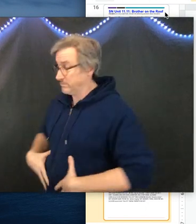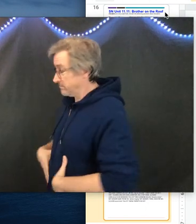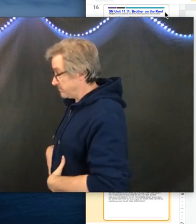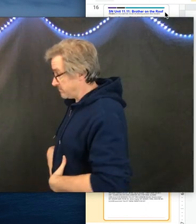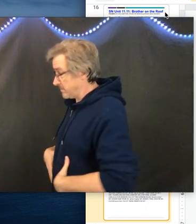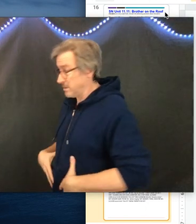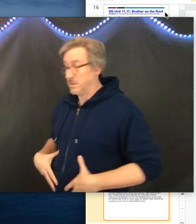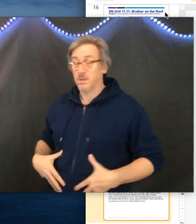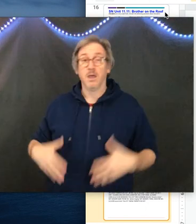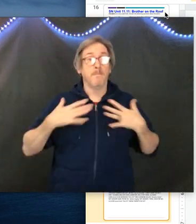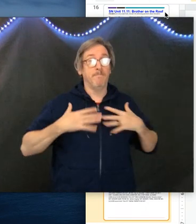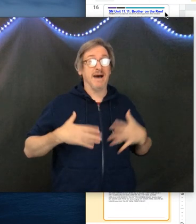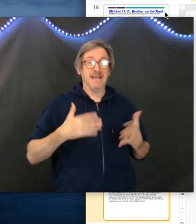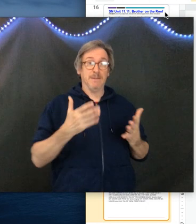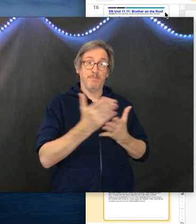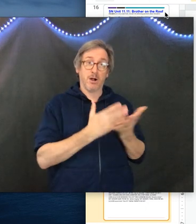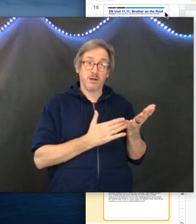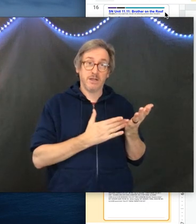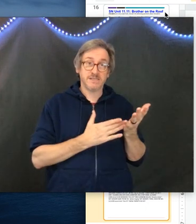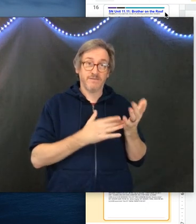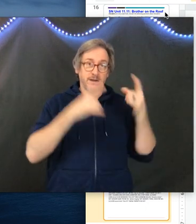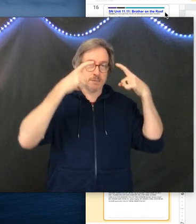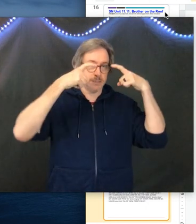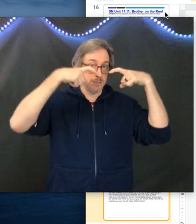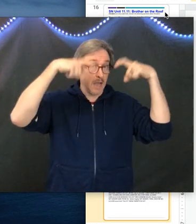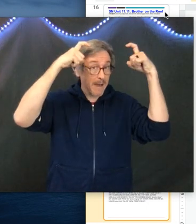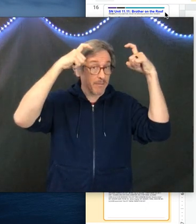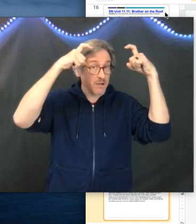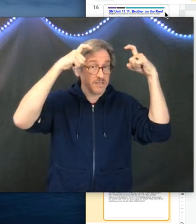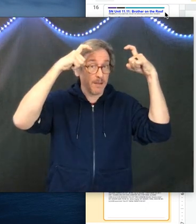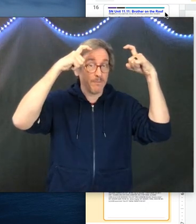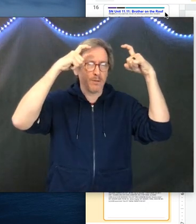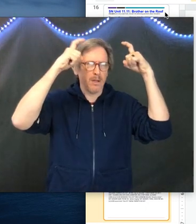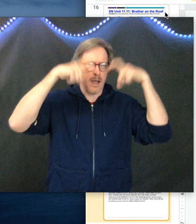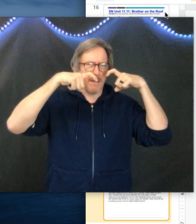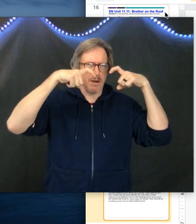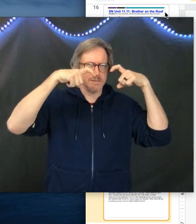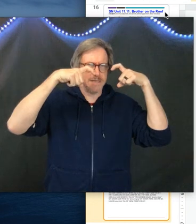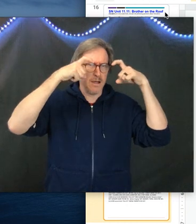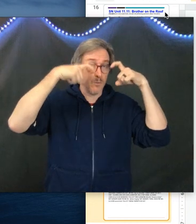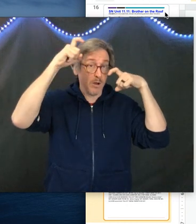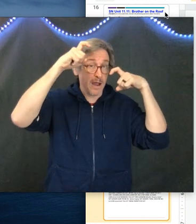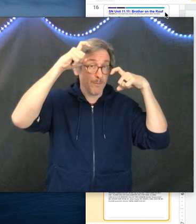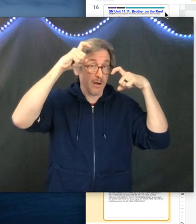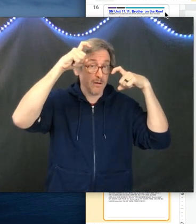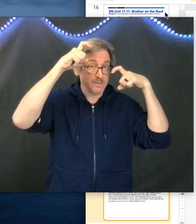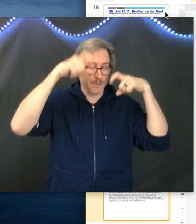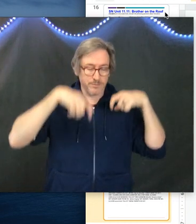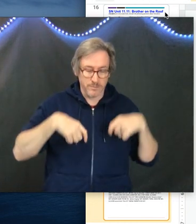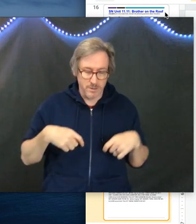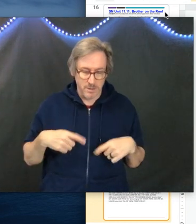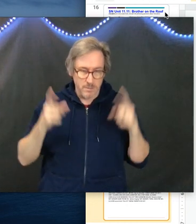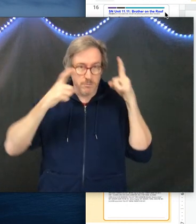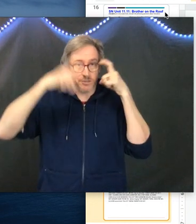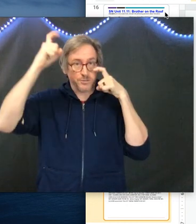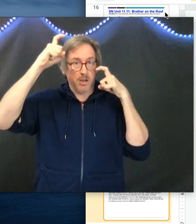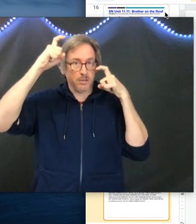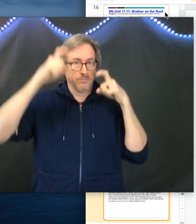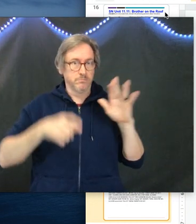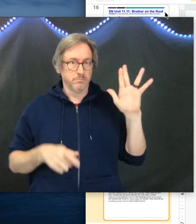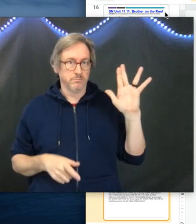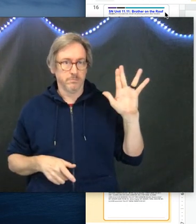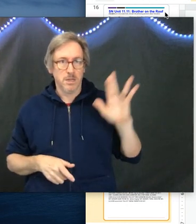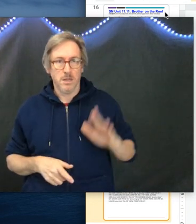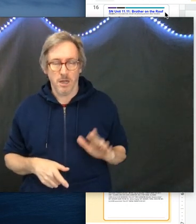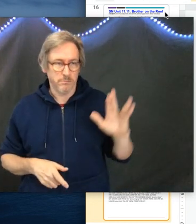shifting, body part classifiers, eyebrows up, eyebrows down, one eyebrow goes up, Mr. Spock.